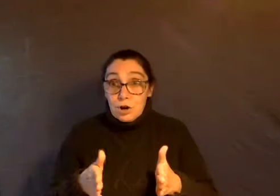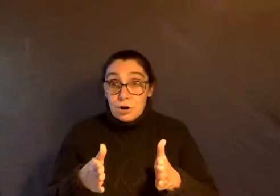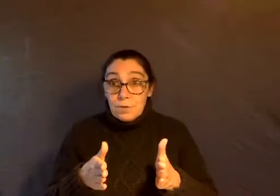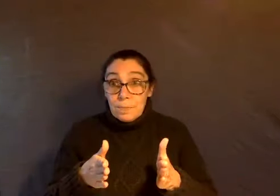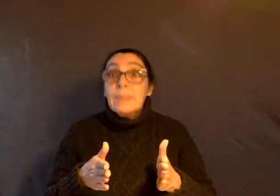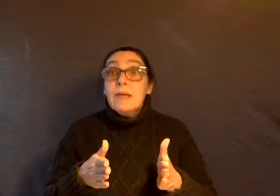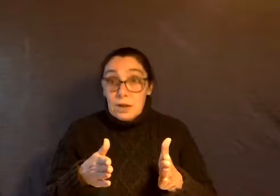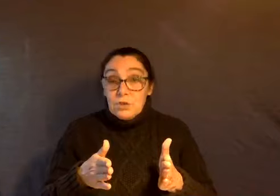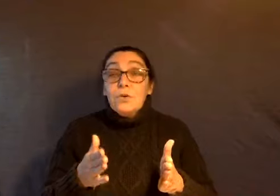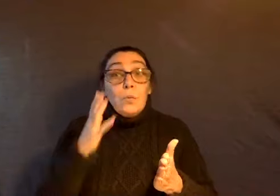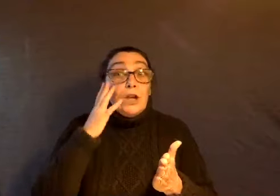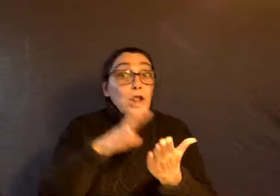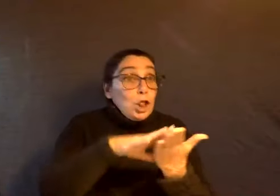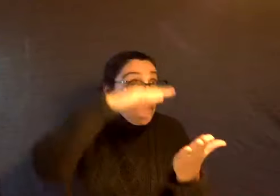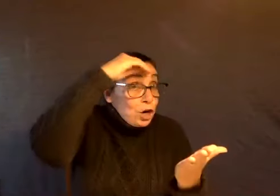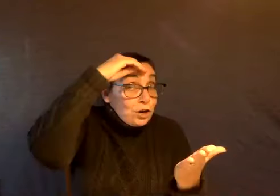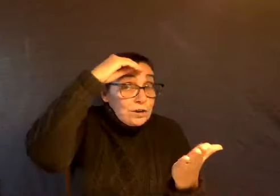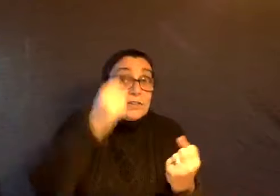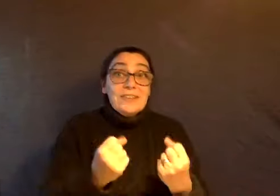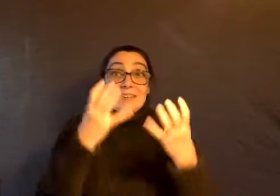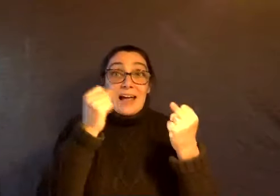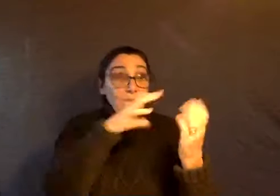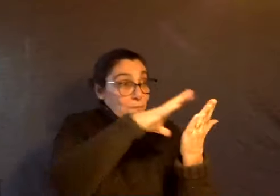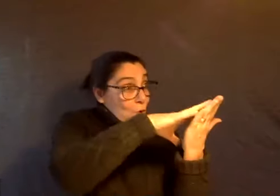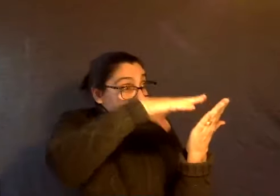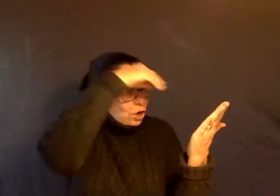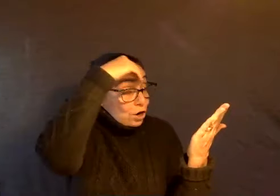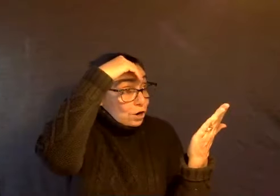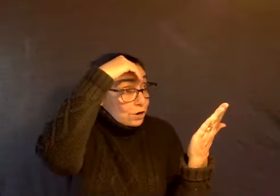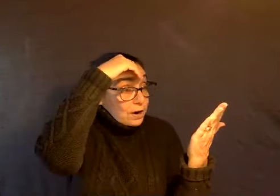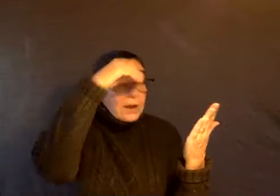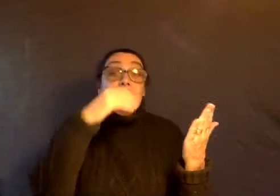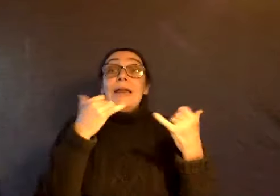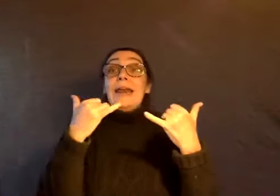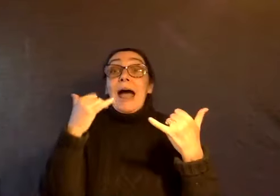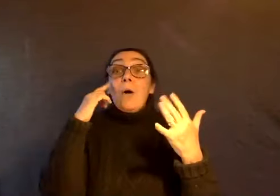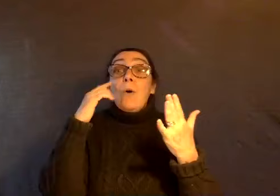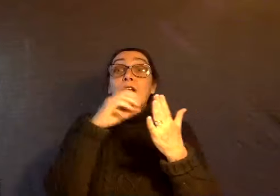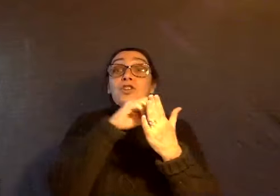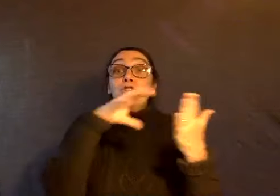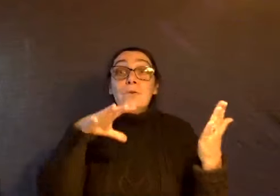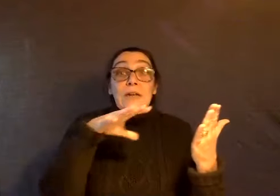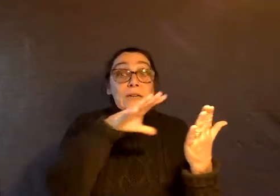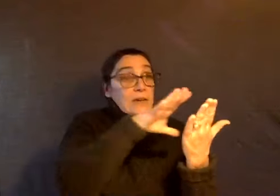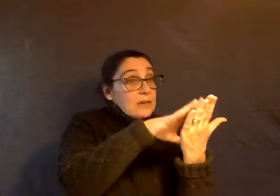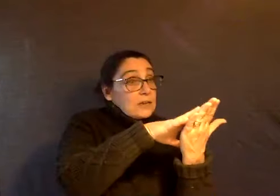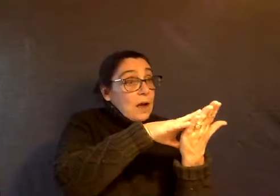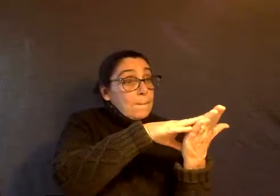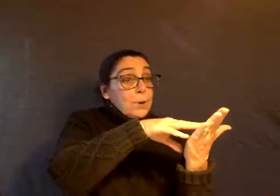learner. So we learned the sign for learn. Now a student is a